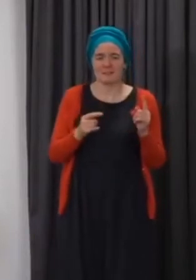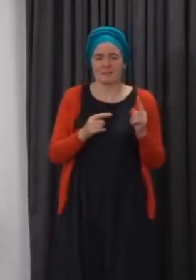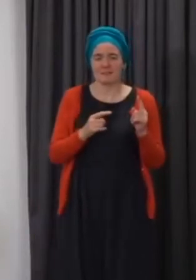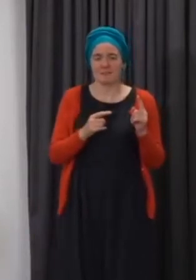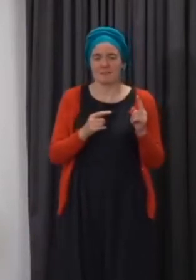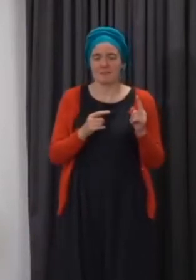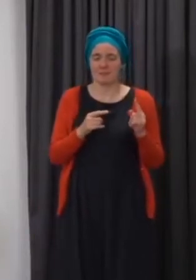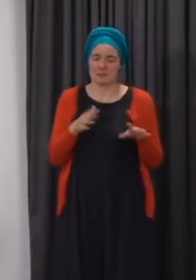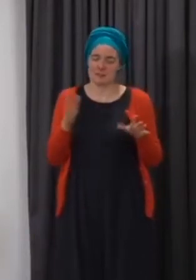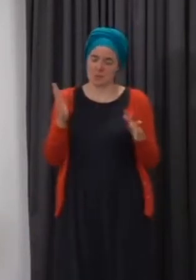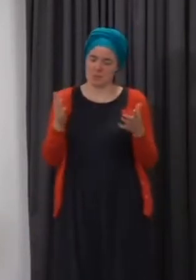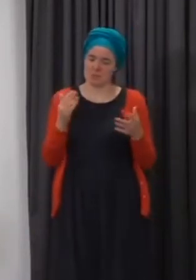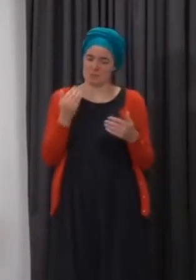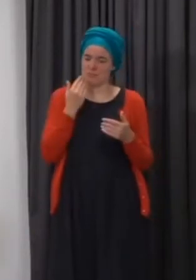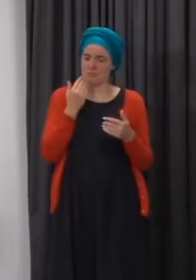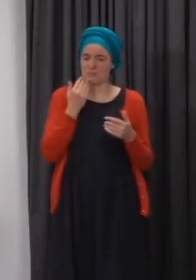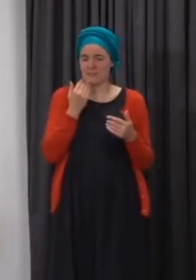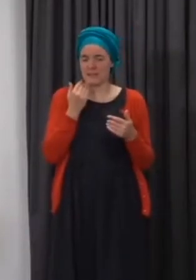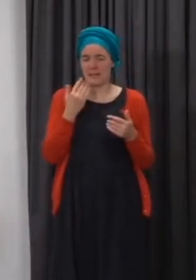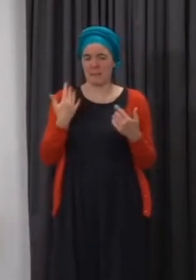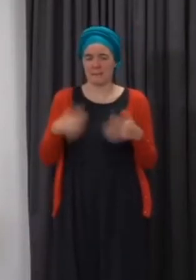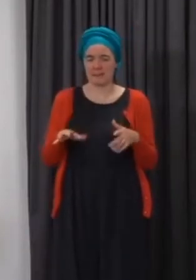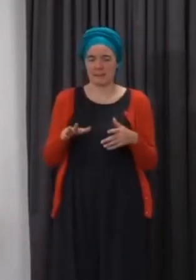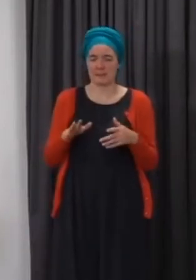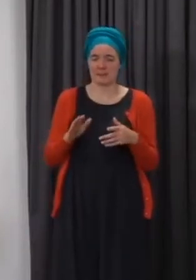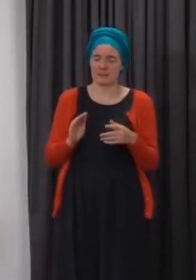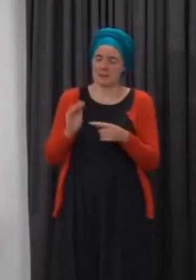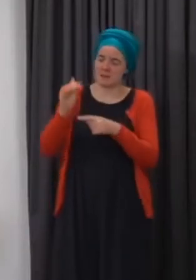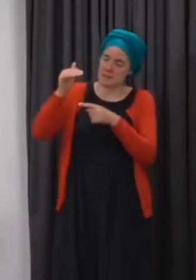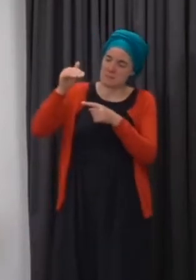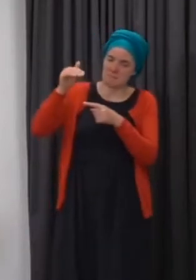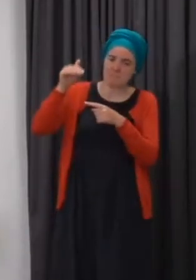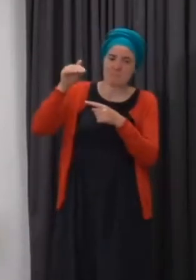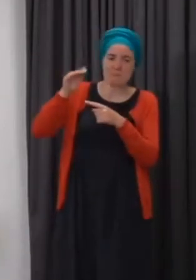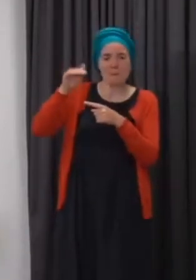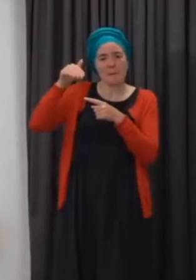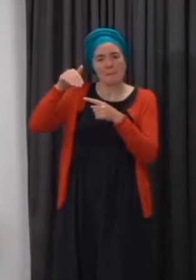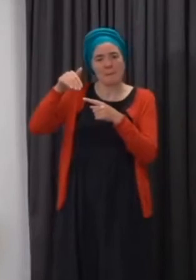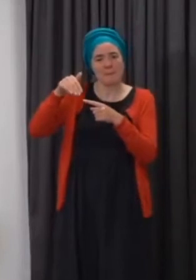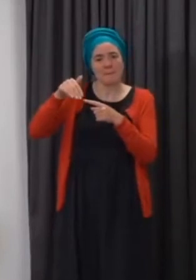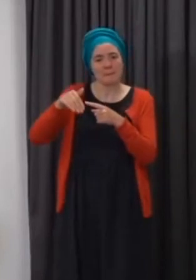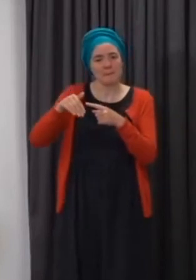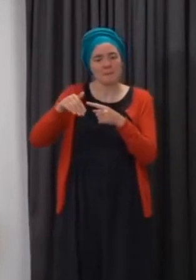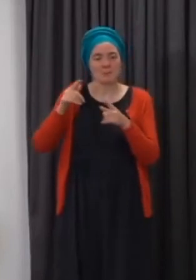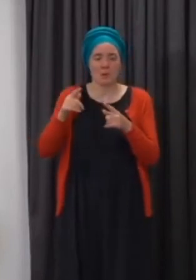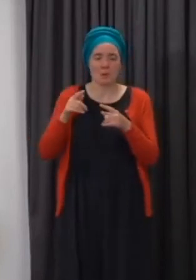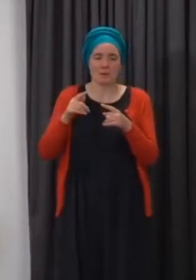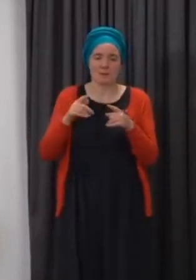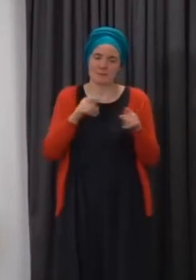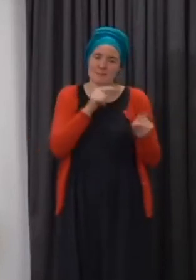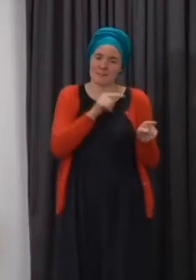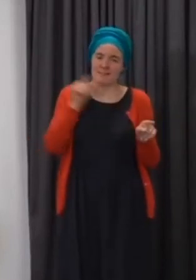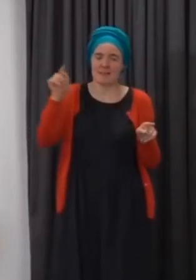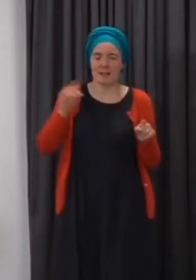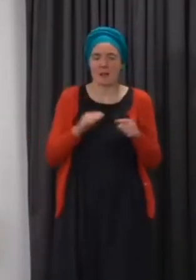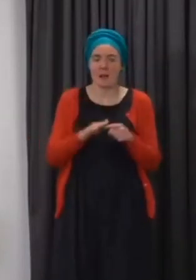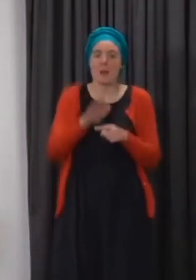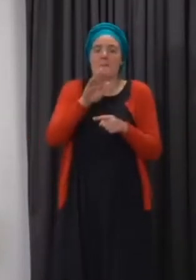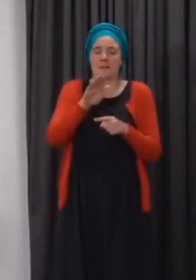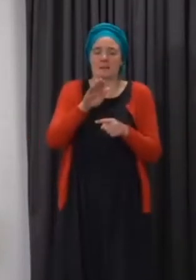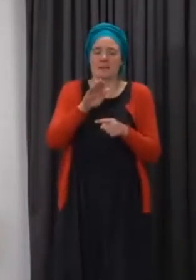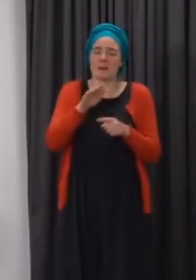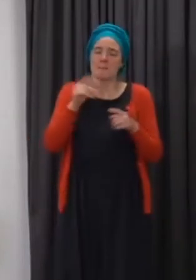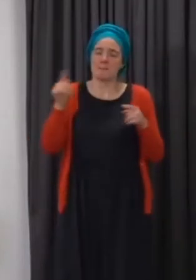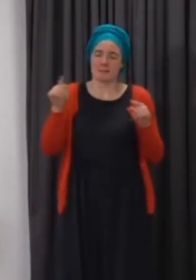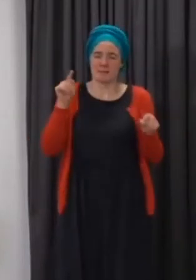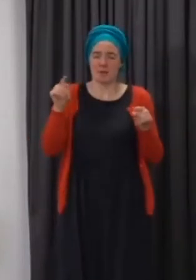our recent period of time, but wouldn't be noticeable on a normal day. But I think it just really emphasises the point that we are putting